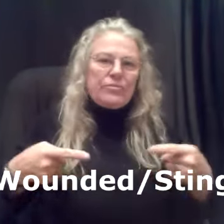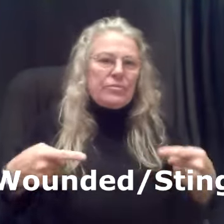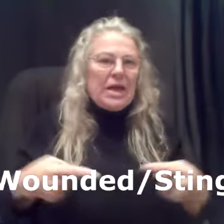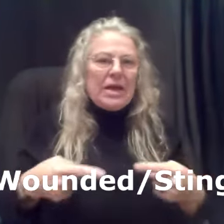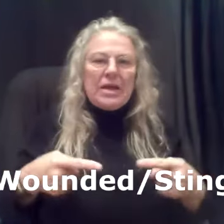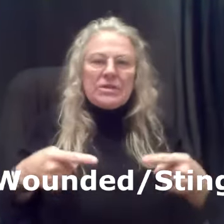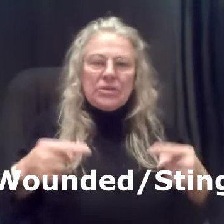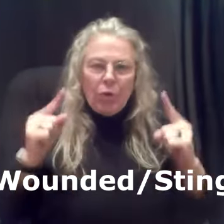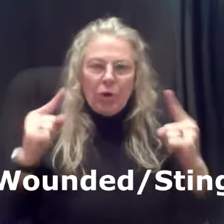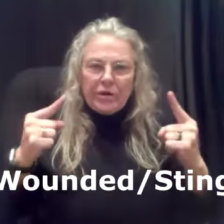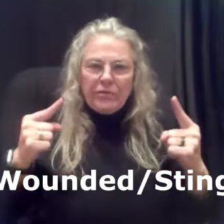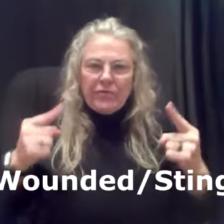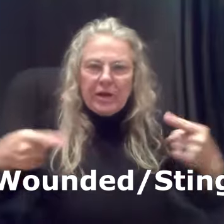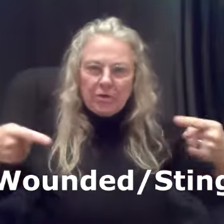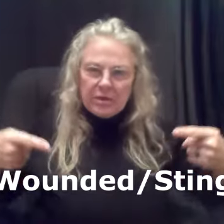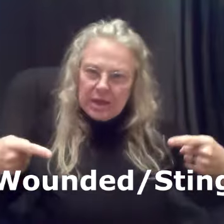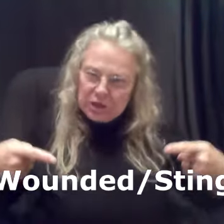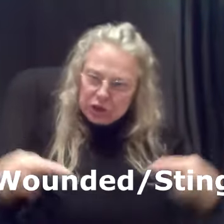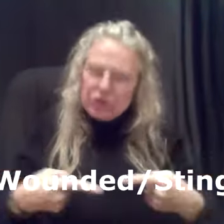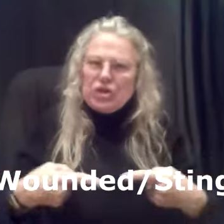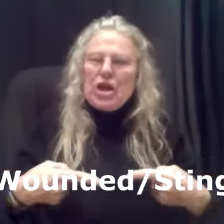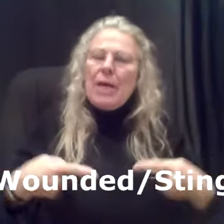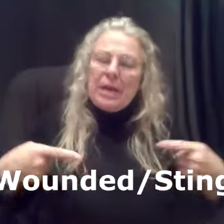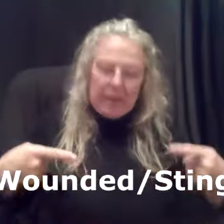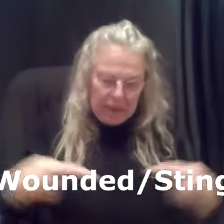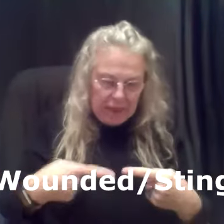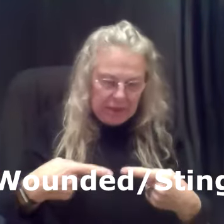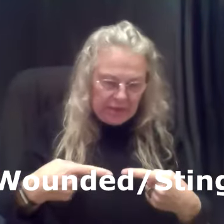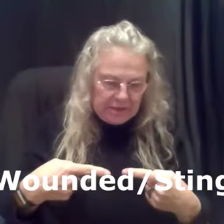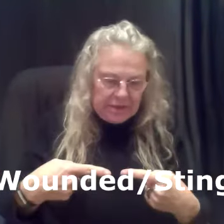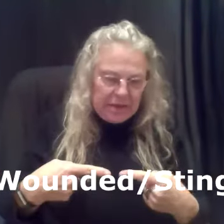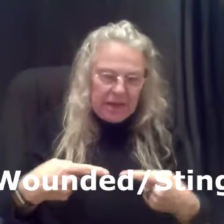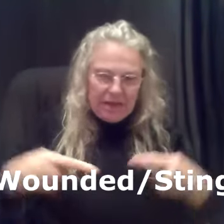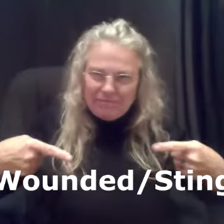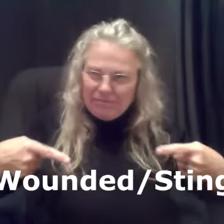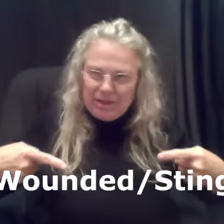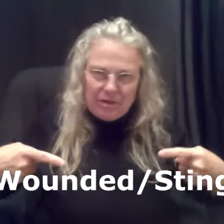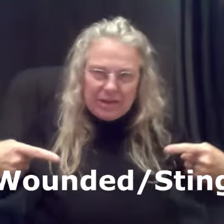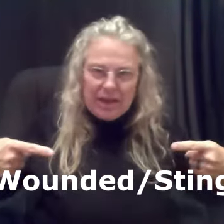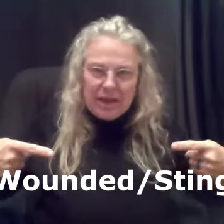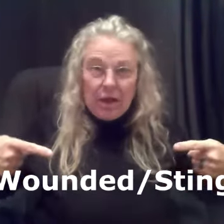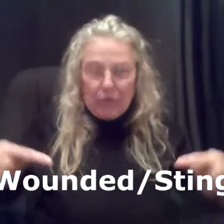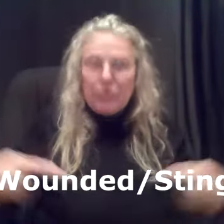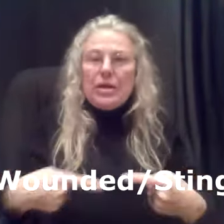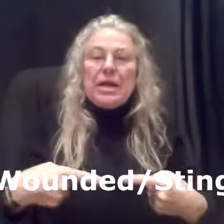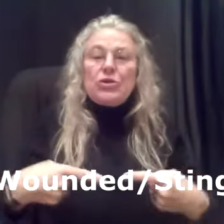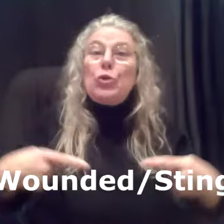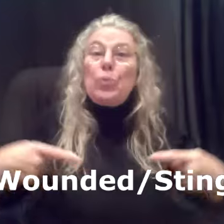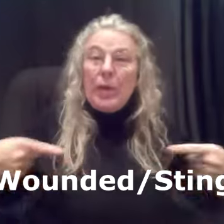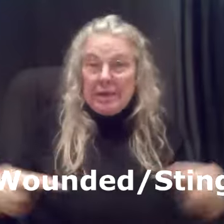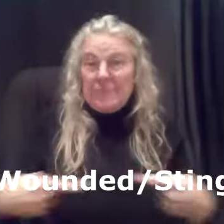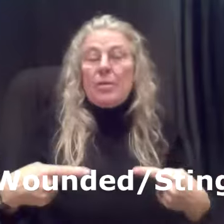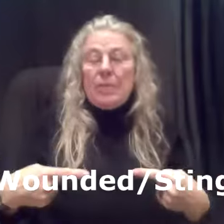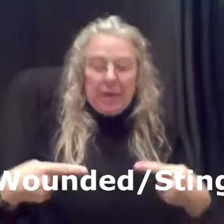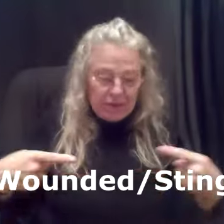that is the pointer fingers jabbing in at the same, it's like you're getting two pins coming into the